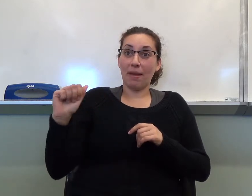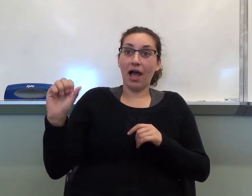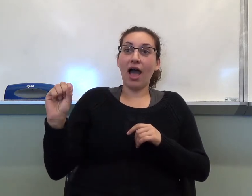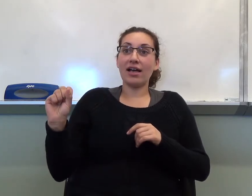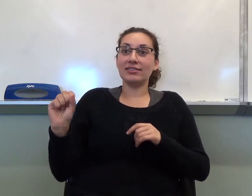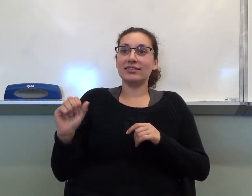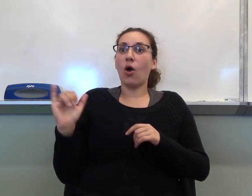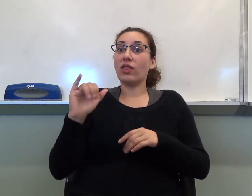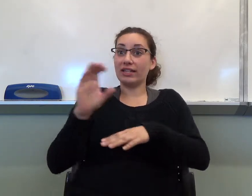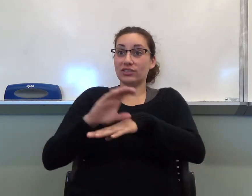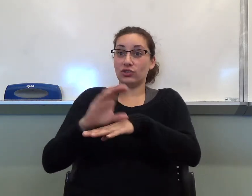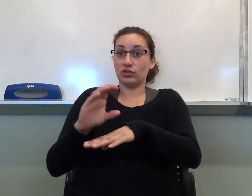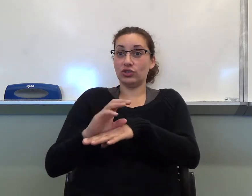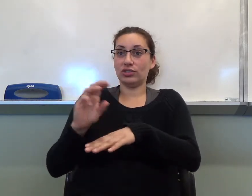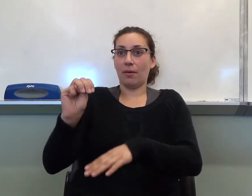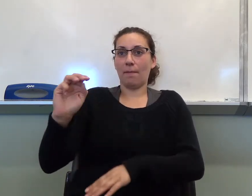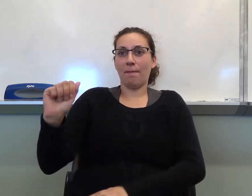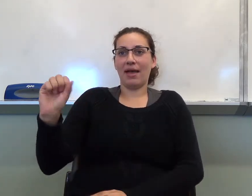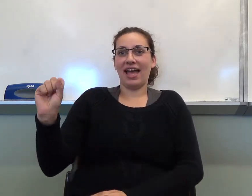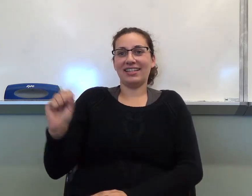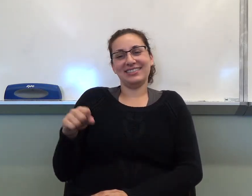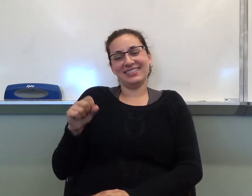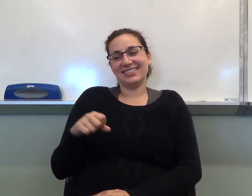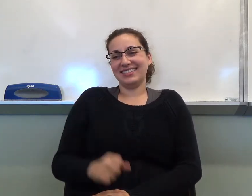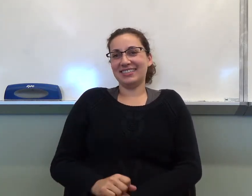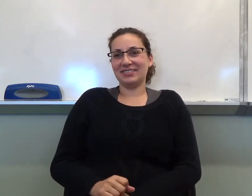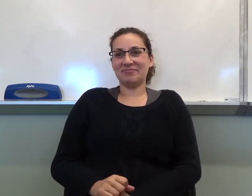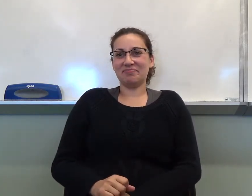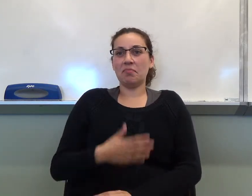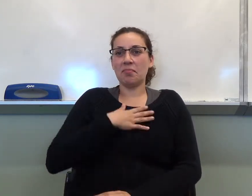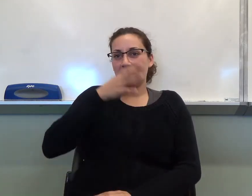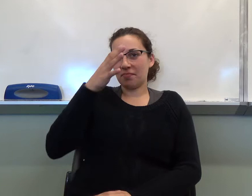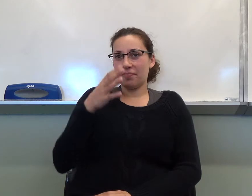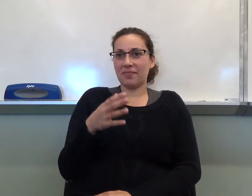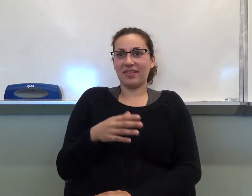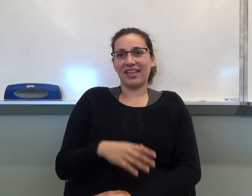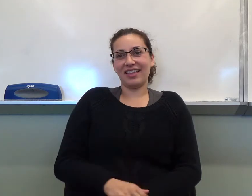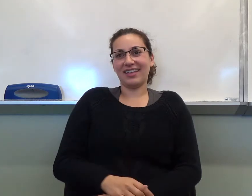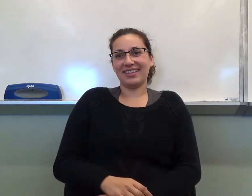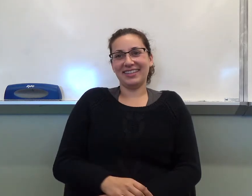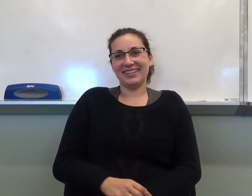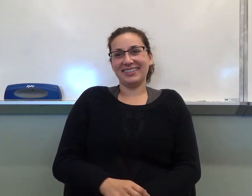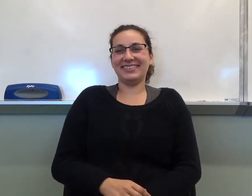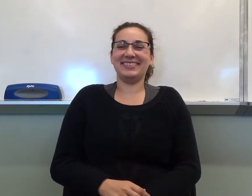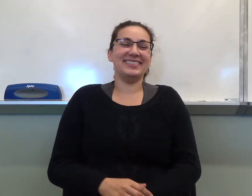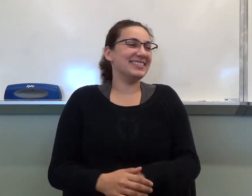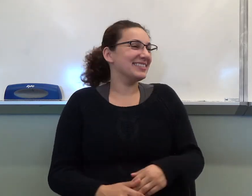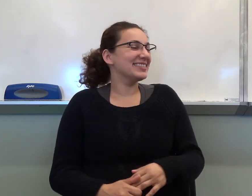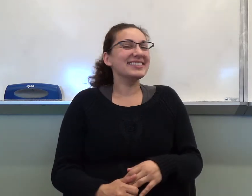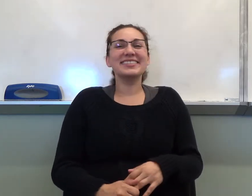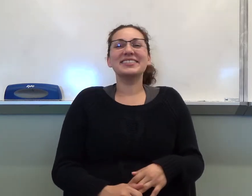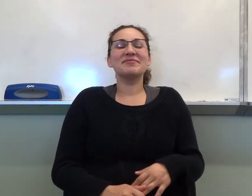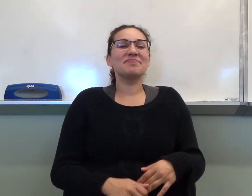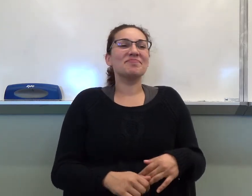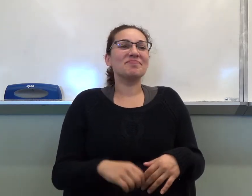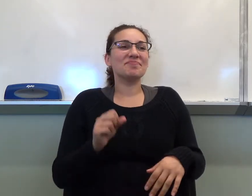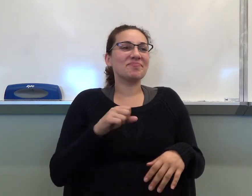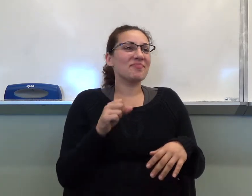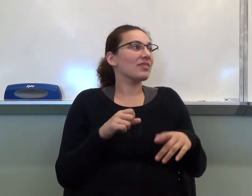Now, needless to say, this is technical stuff, and it's very important because behind the idea of nursing and doctoring and